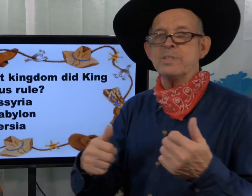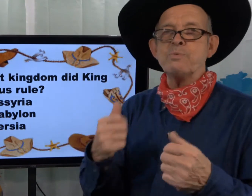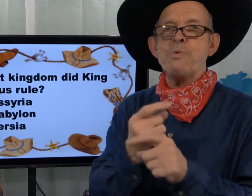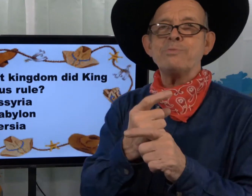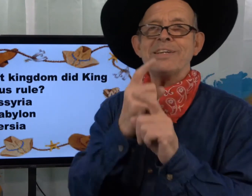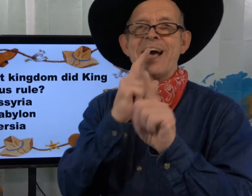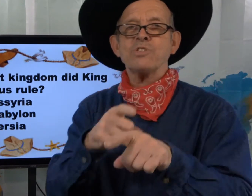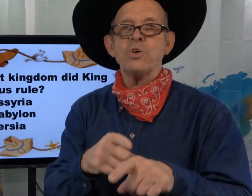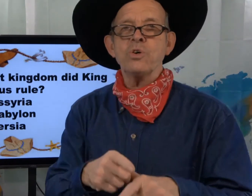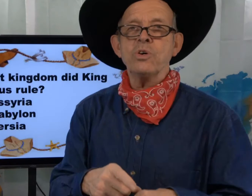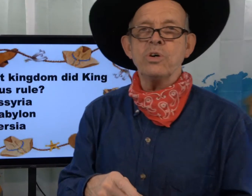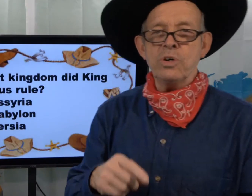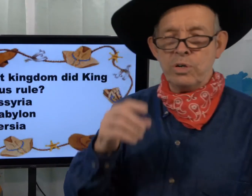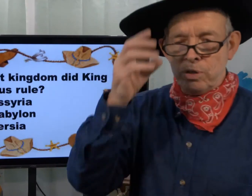We're going to find out.